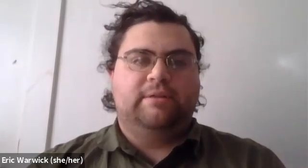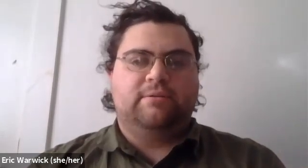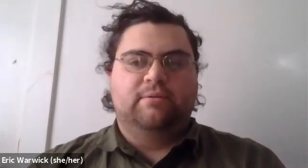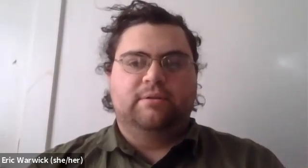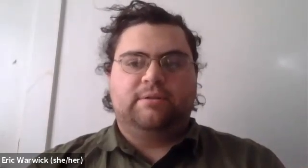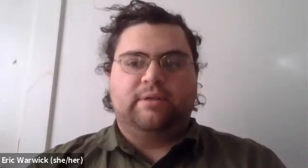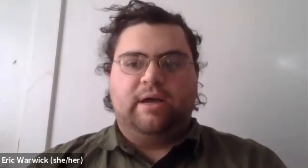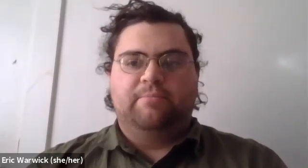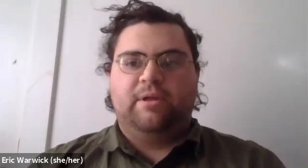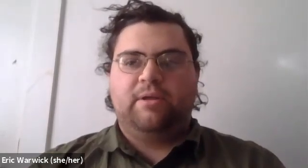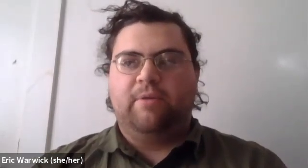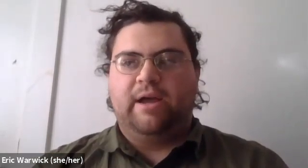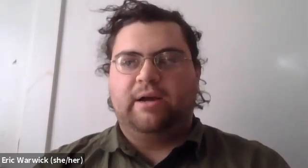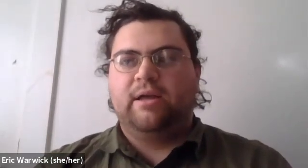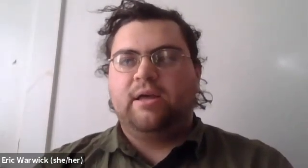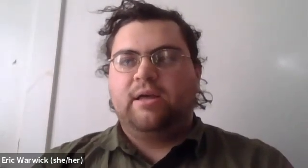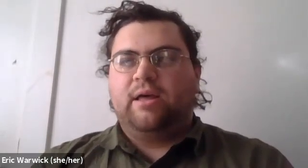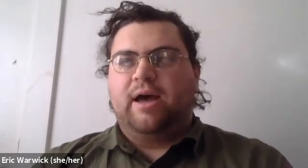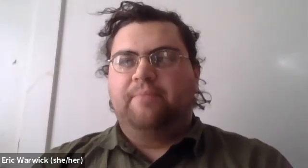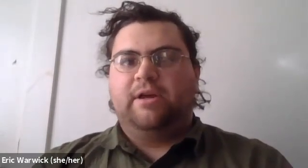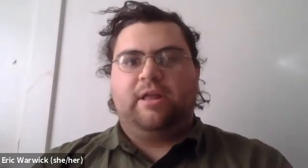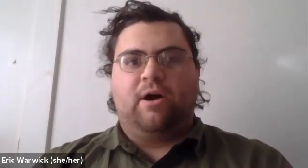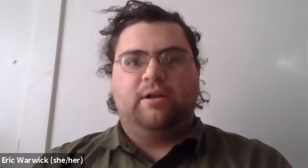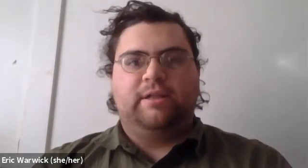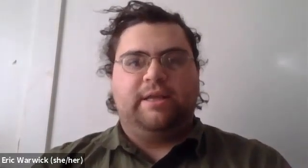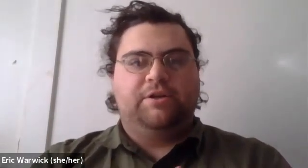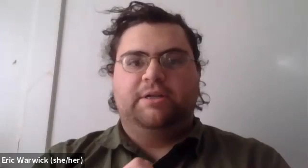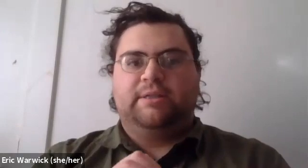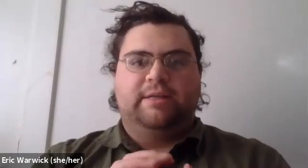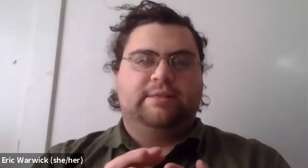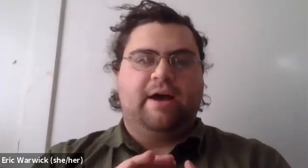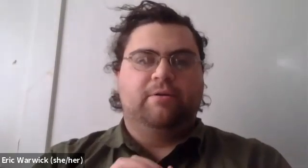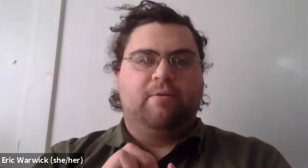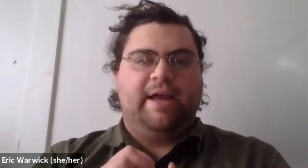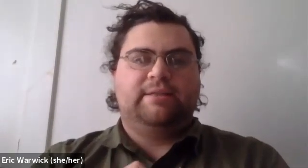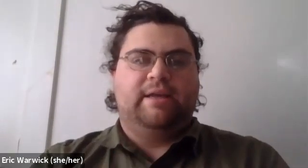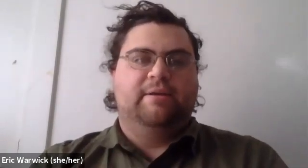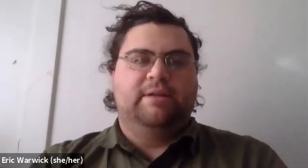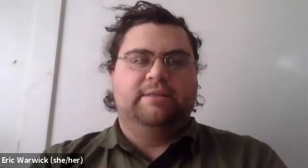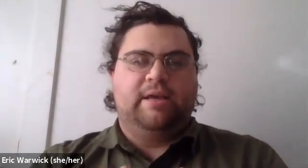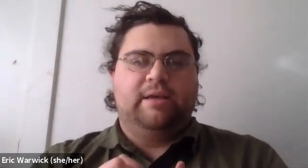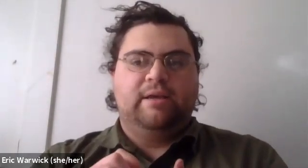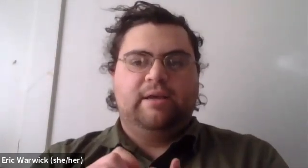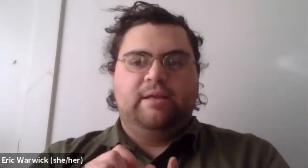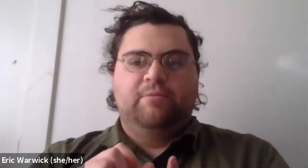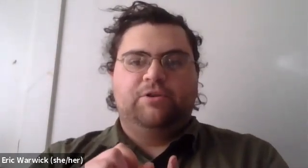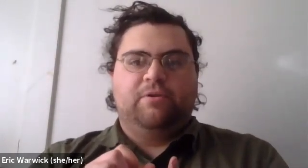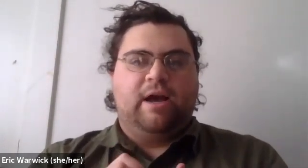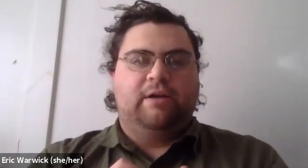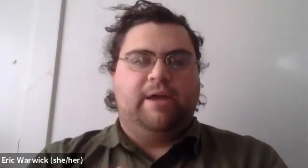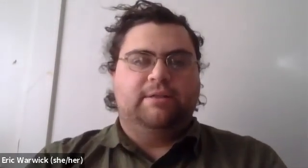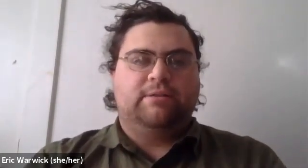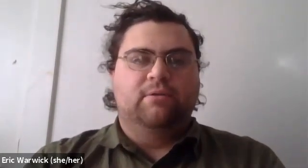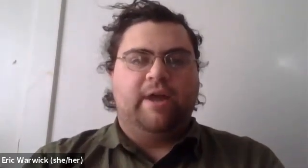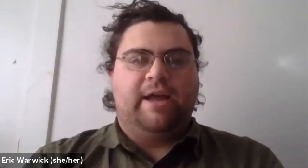I worked at schools where nearly all the teachers and staff were whites, and it was a